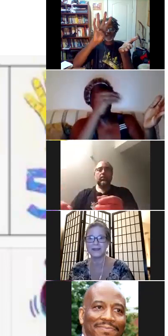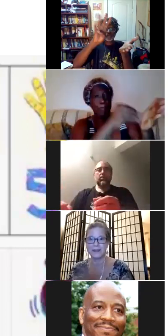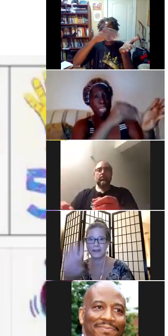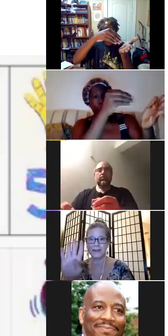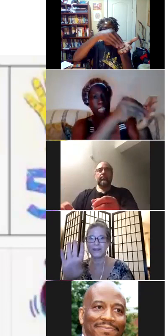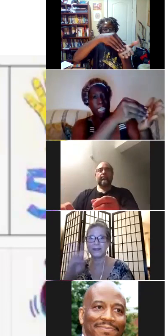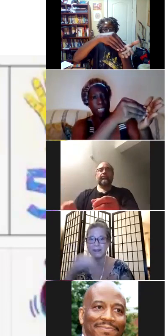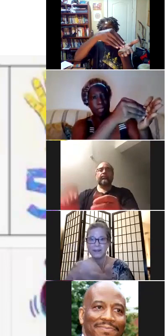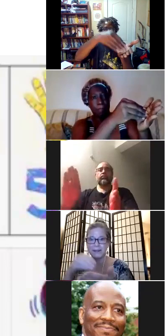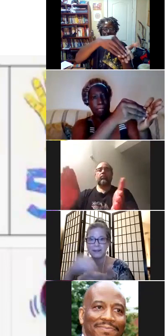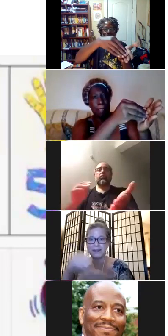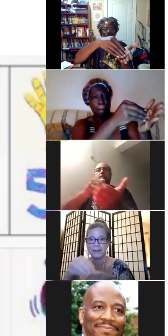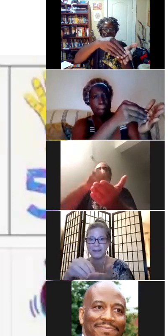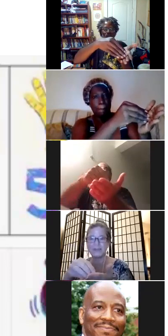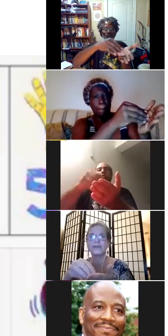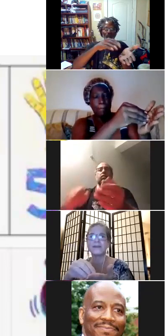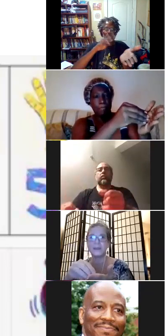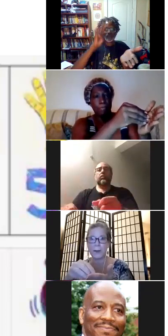4 billion.